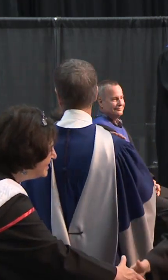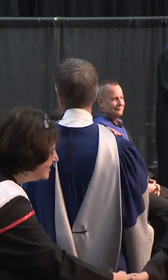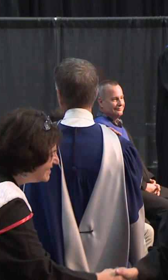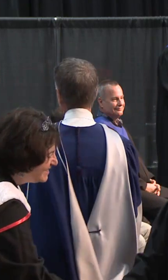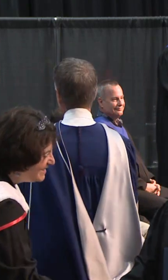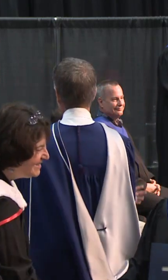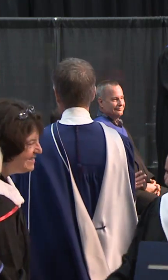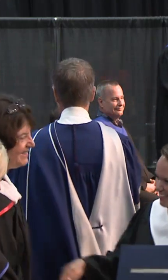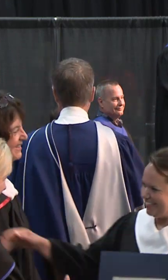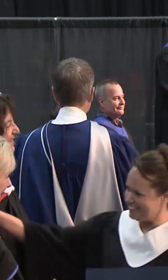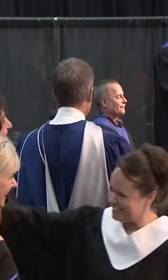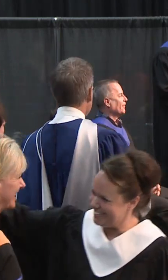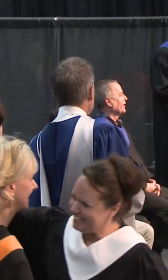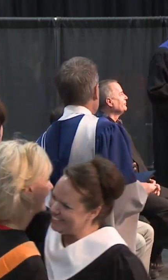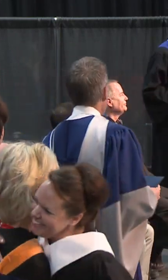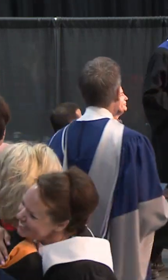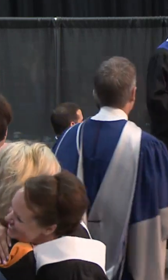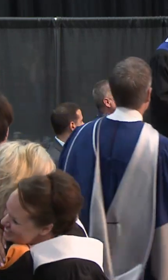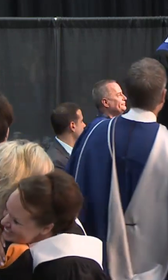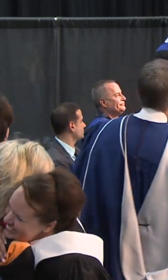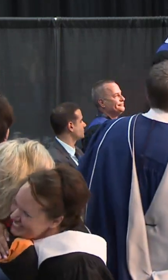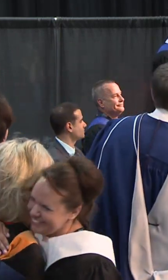Caitlin Daly with honors.